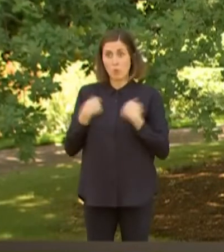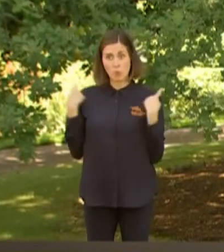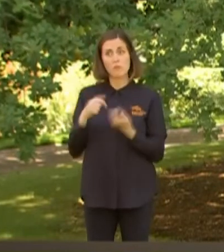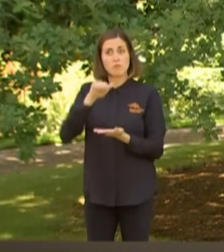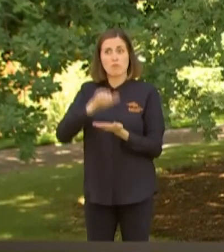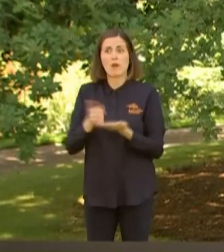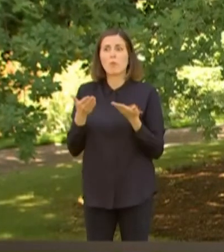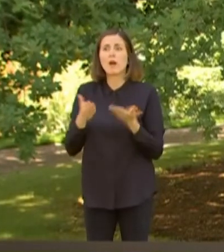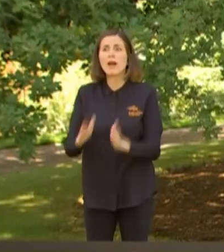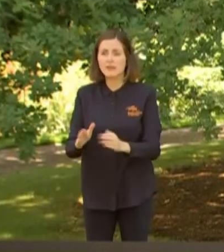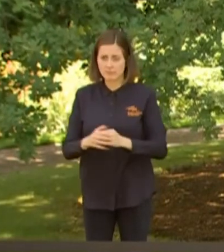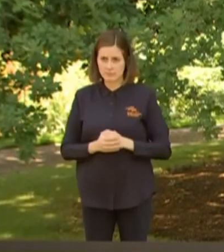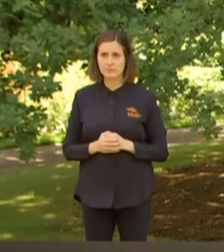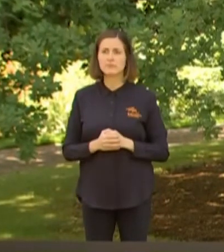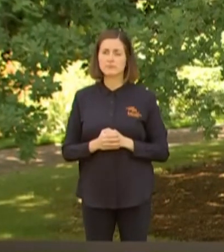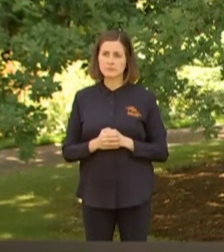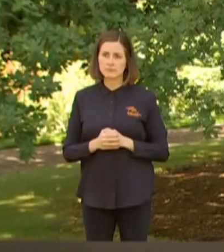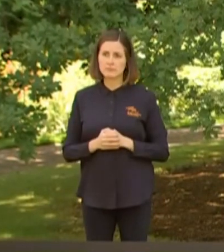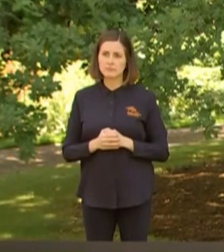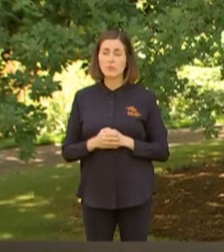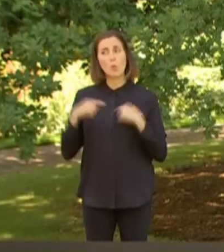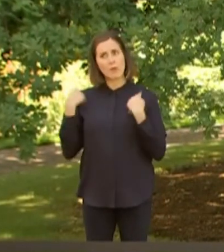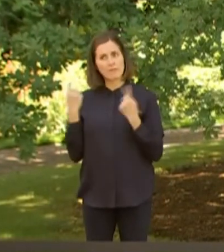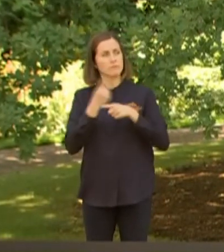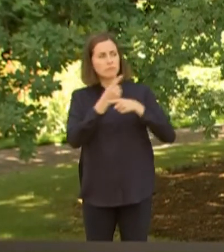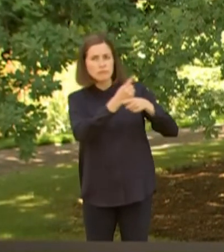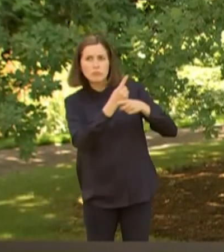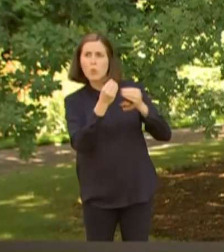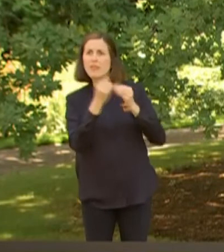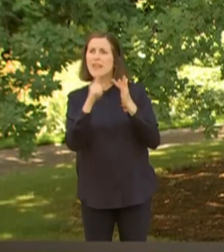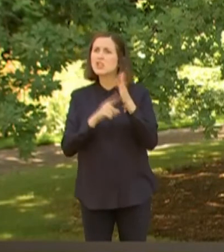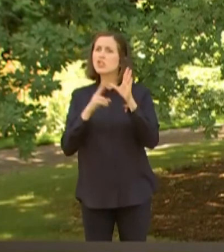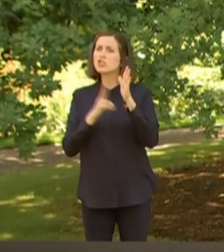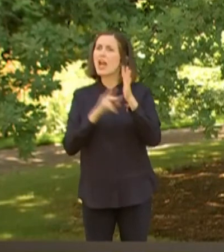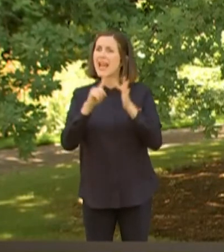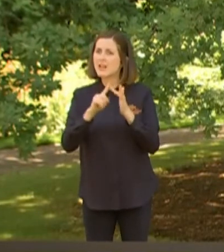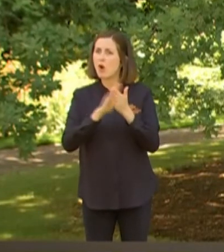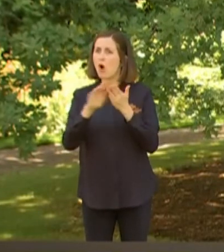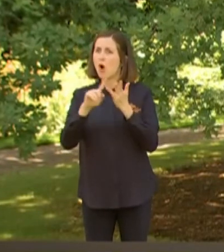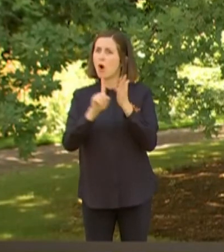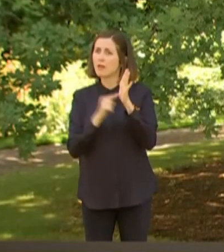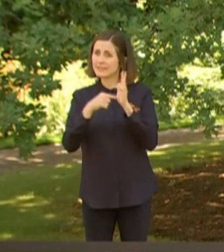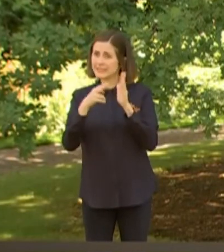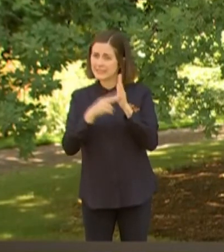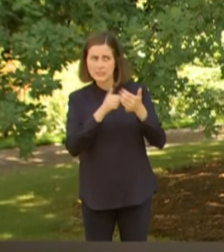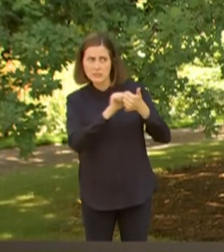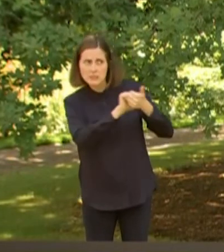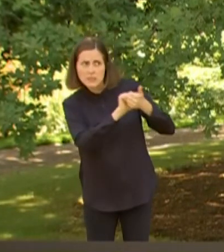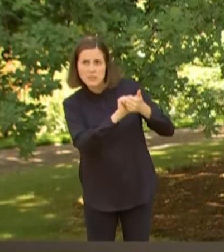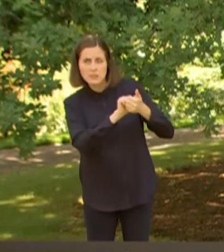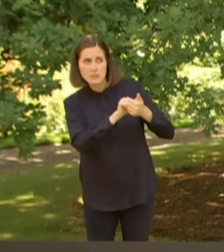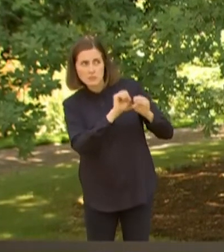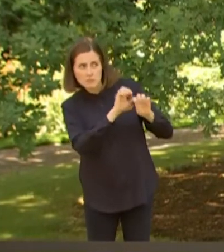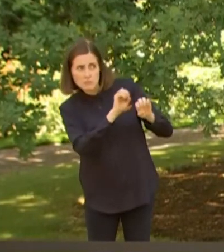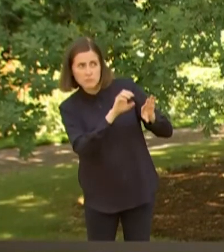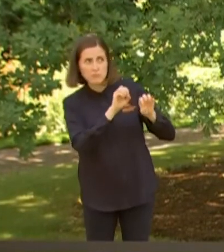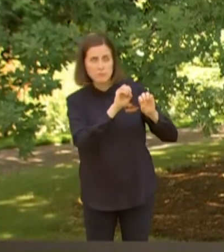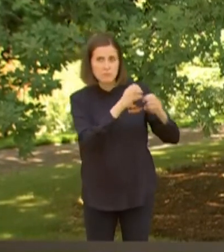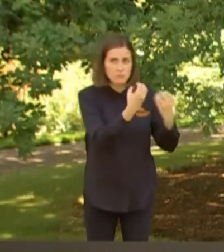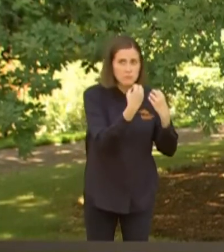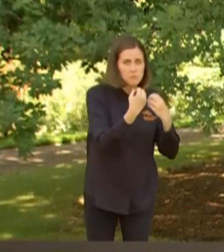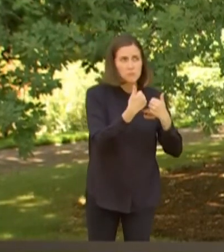confidence. And we've had a number of conversations with Jane Holton, and we welcome her review in the next few weeks to really ensure